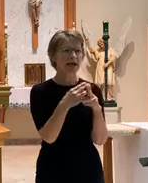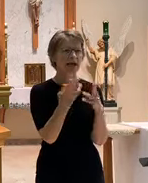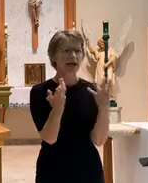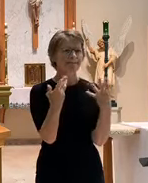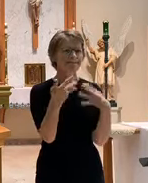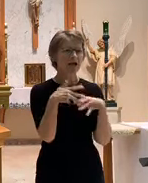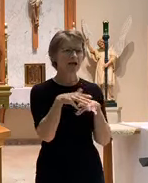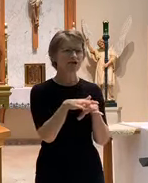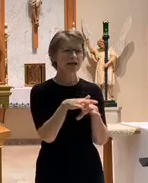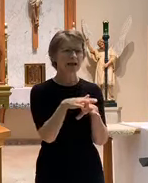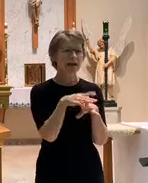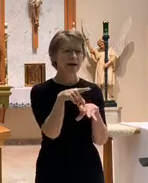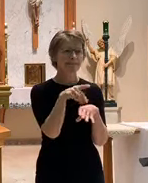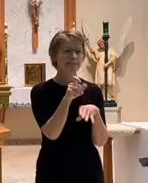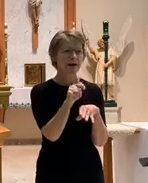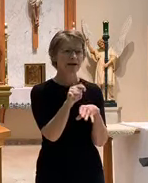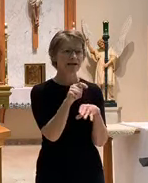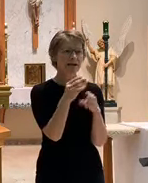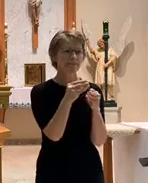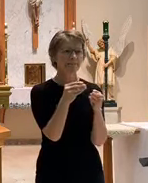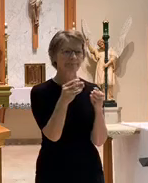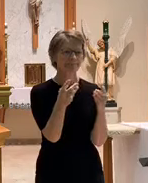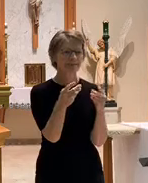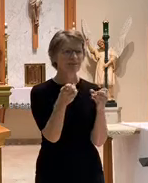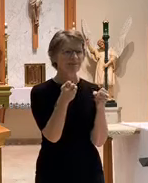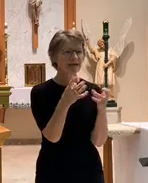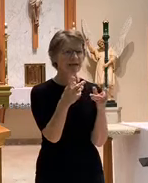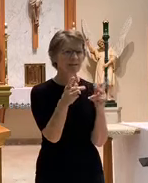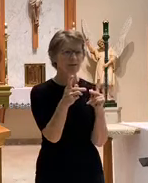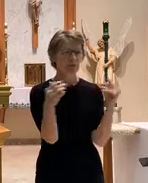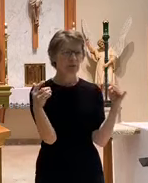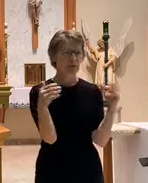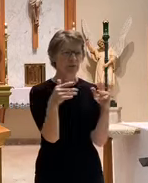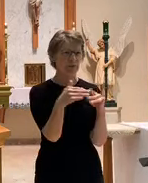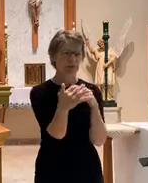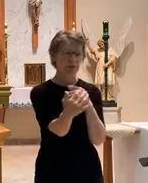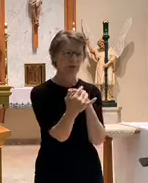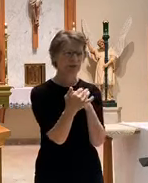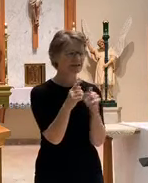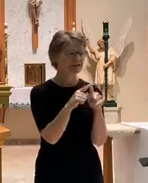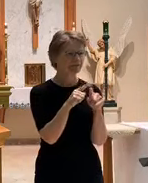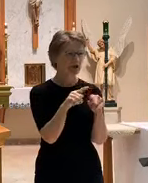for all peoples and religious people differences. So